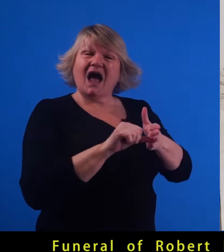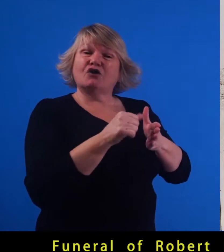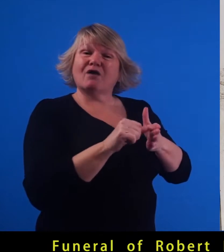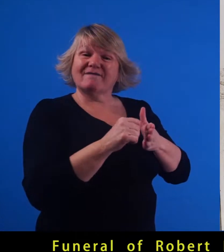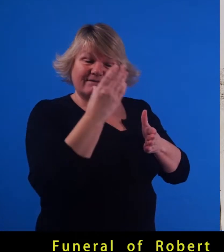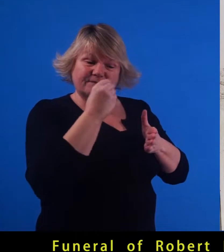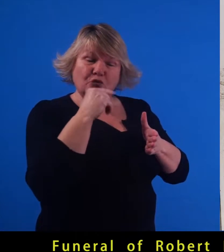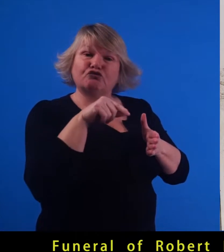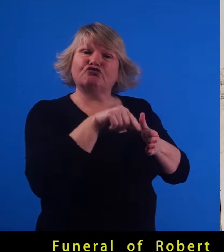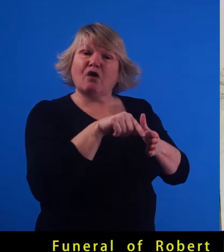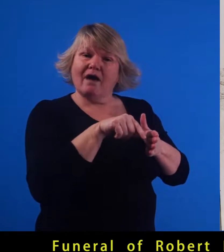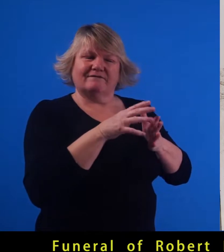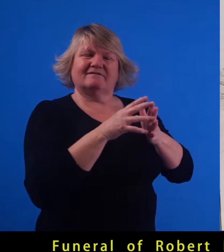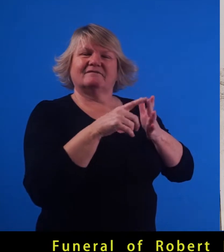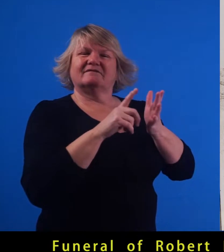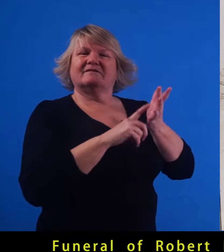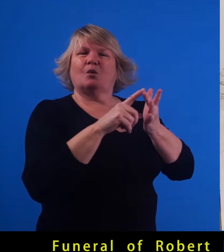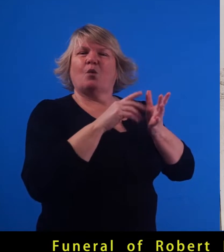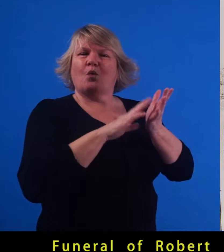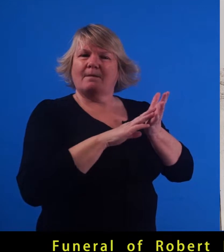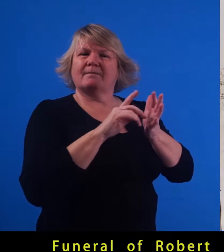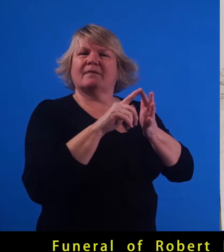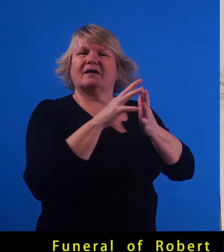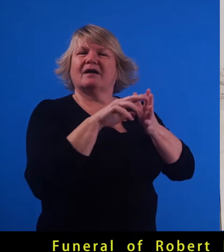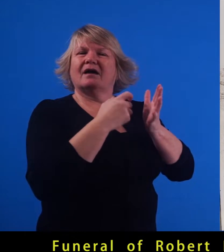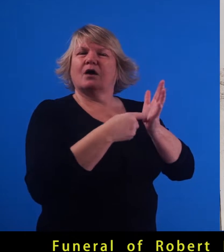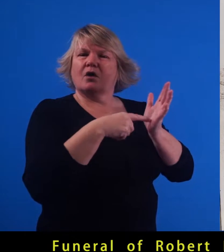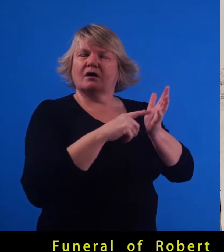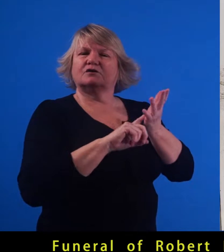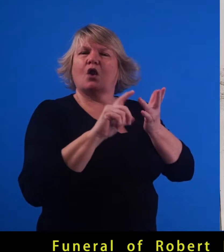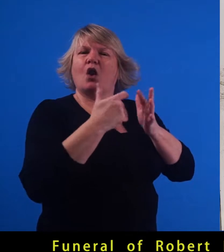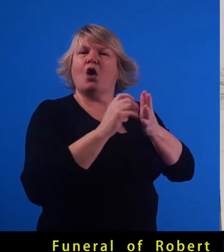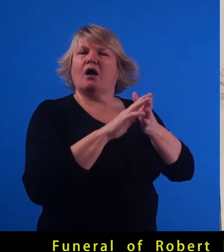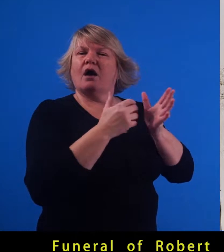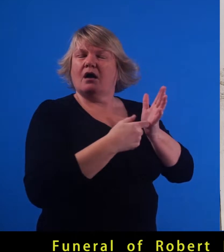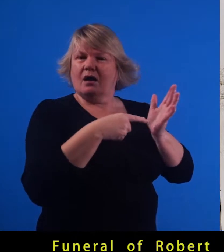of engraving. William Ewart Lockhart.